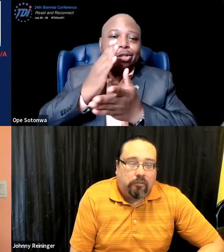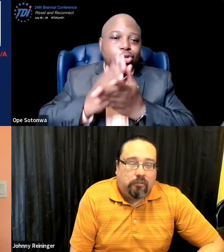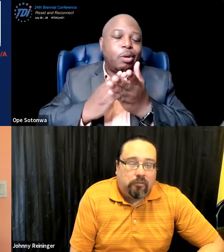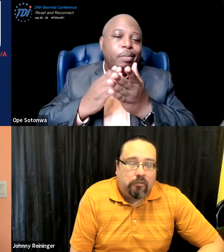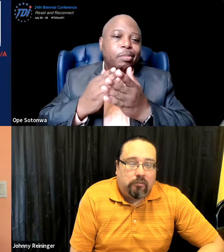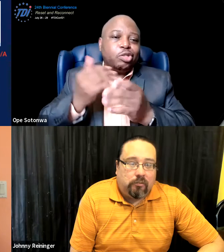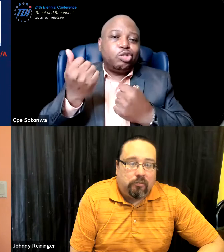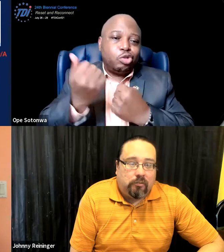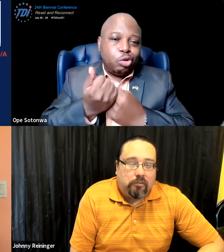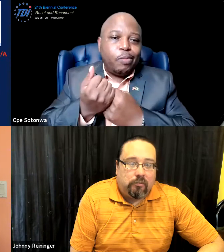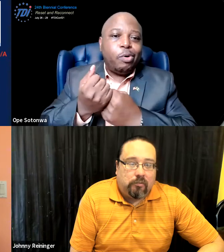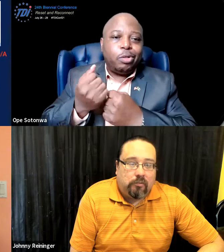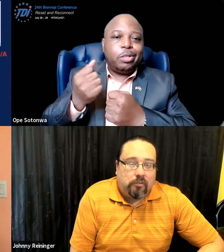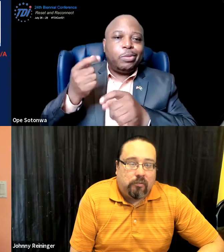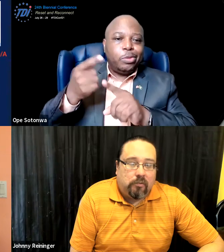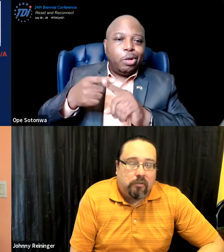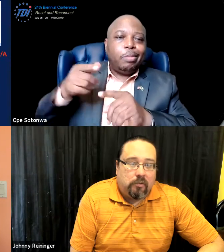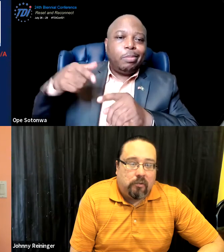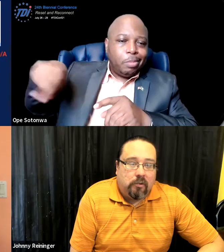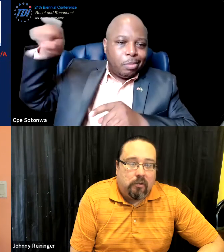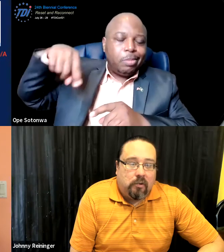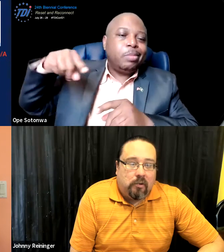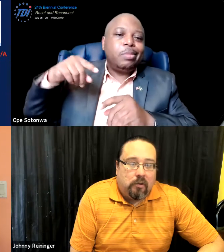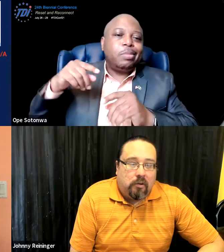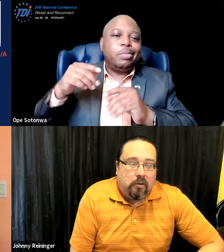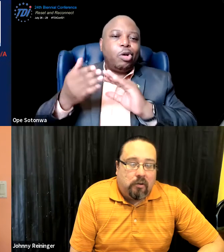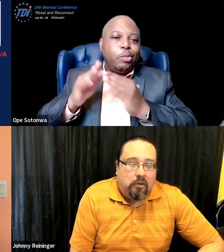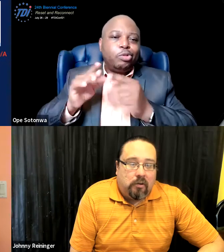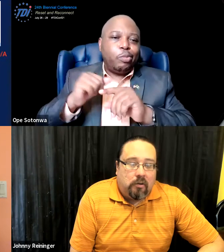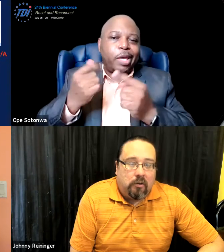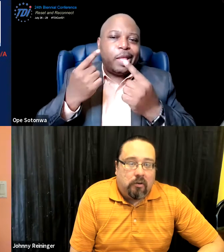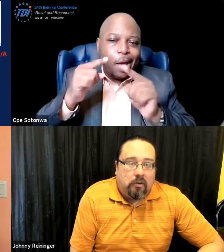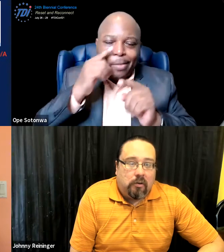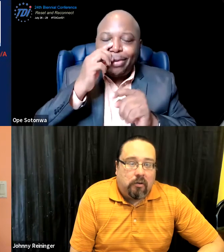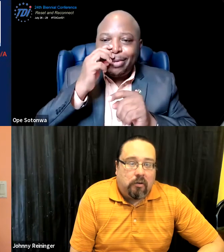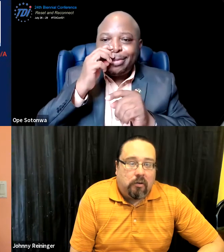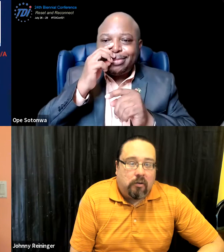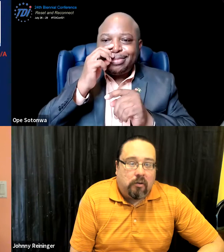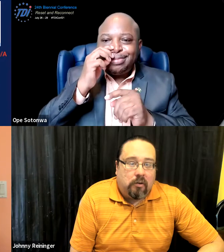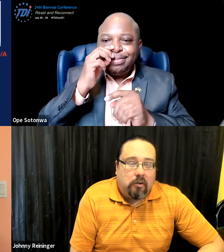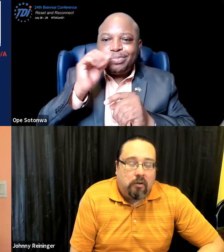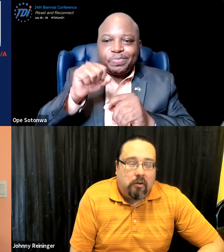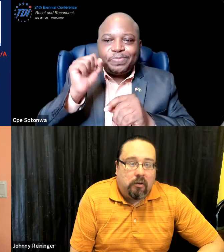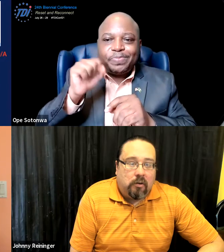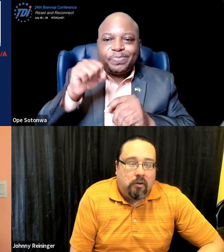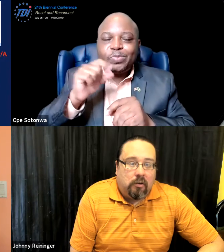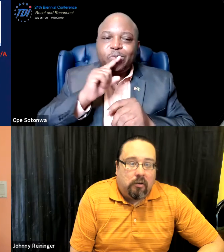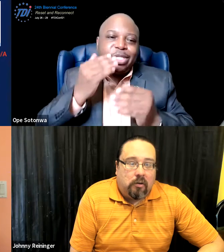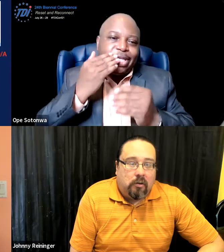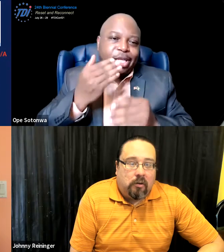with and to kind of gain some jargon and knowledge to, you